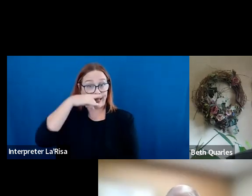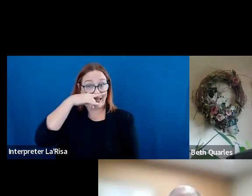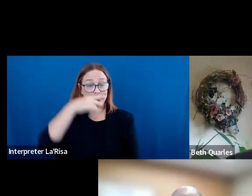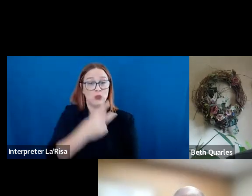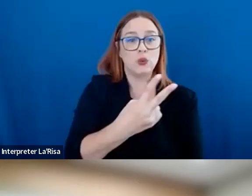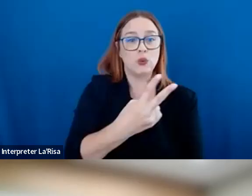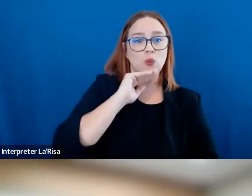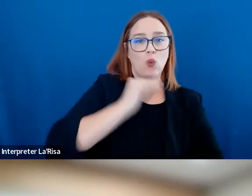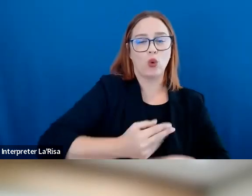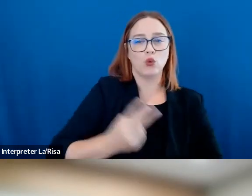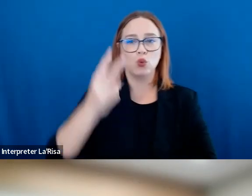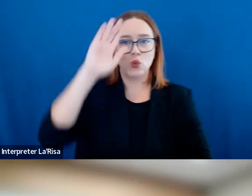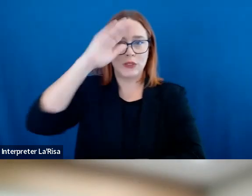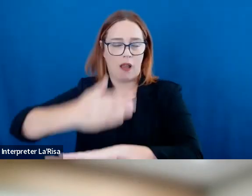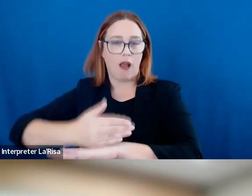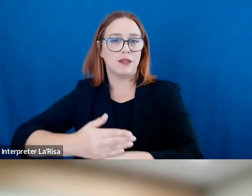and 2 sons.